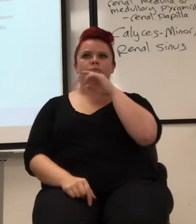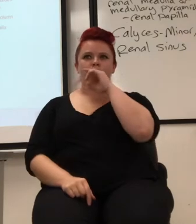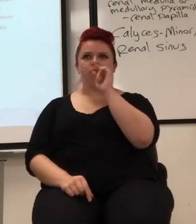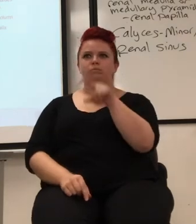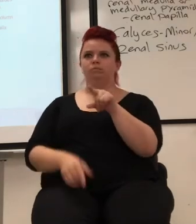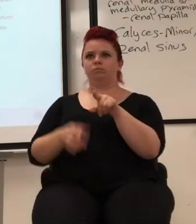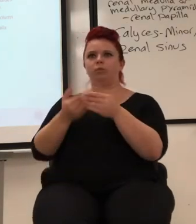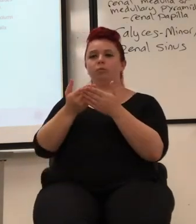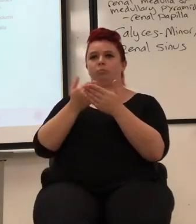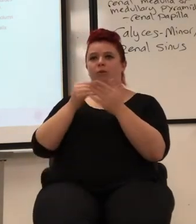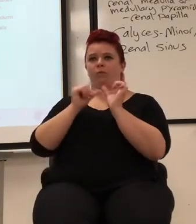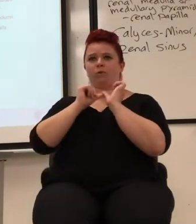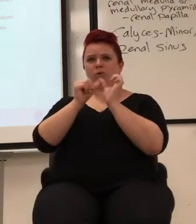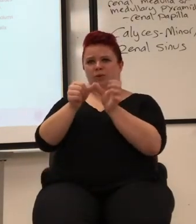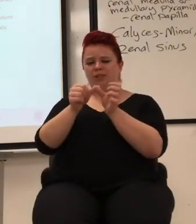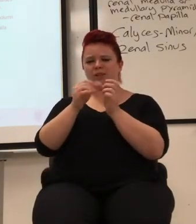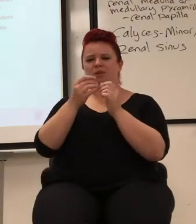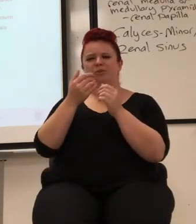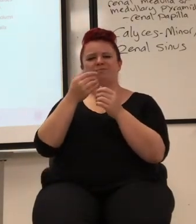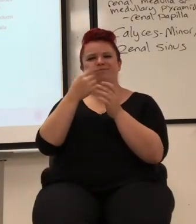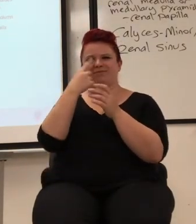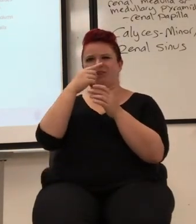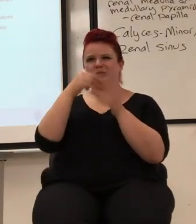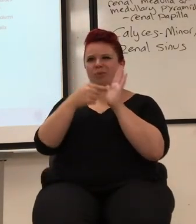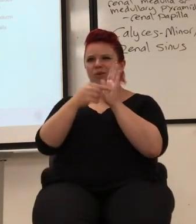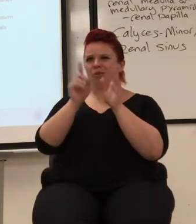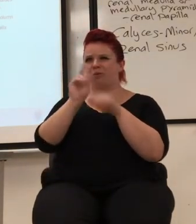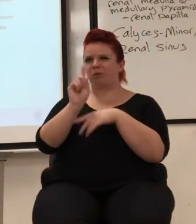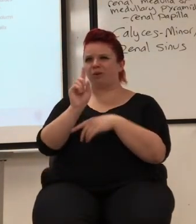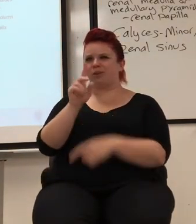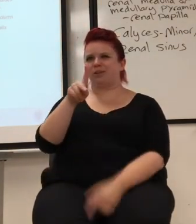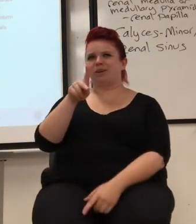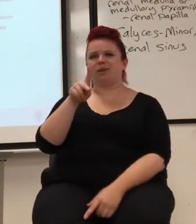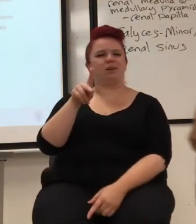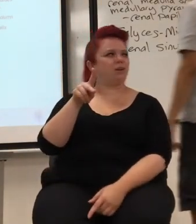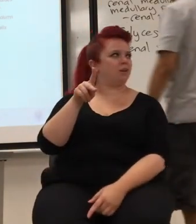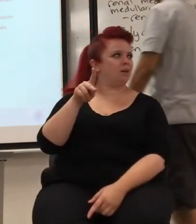Professor, yeah. Before you go too far, can you show me where the papilla is? Yeah.